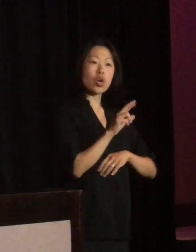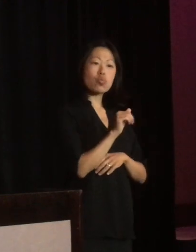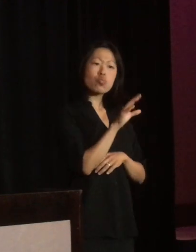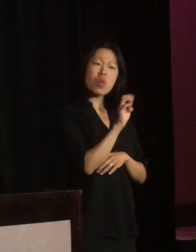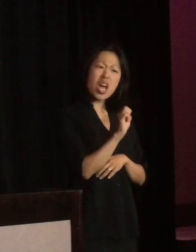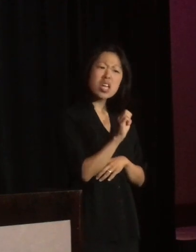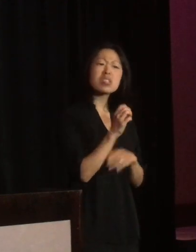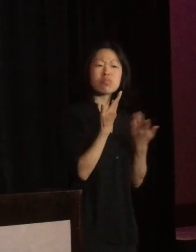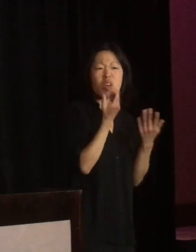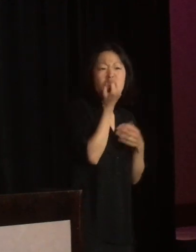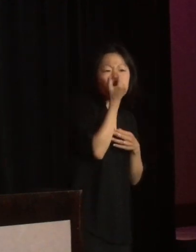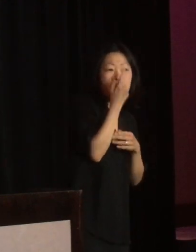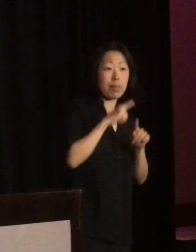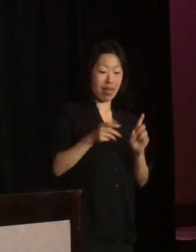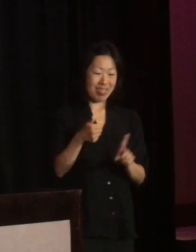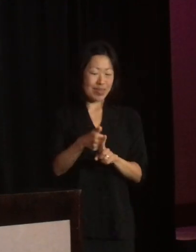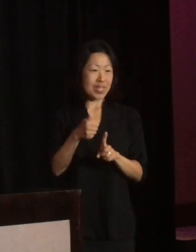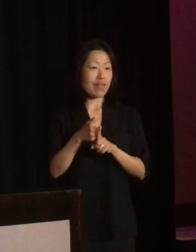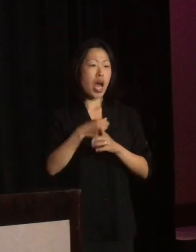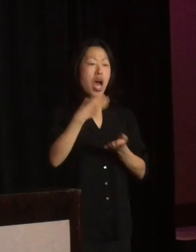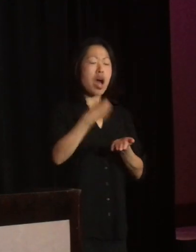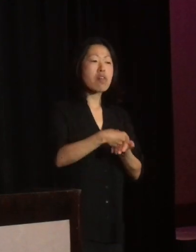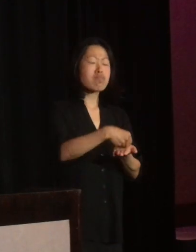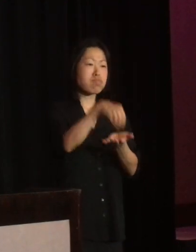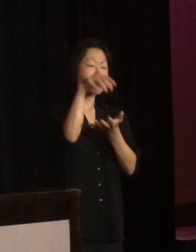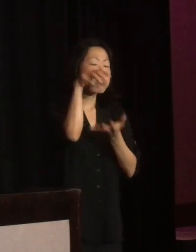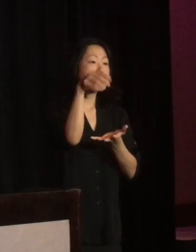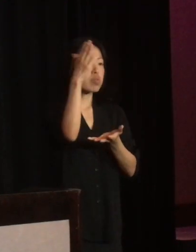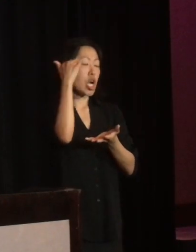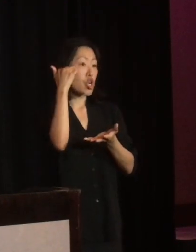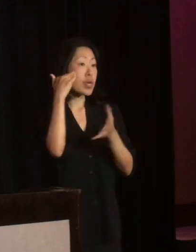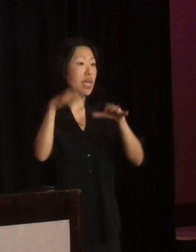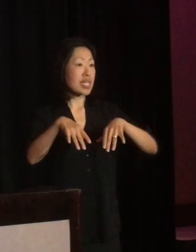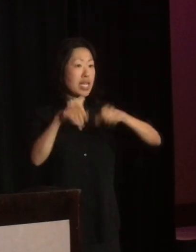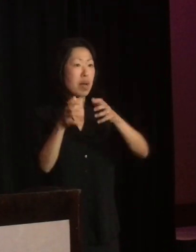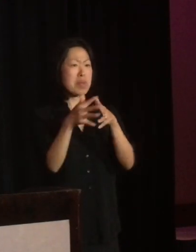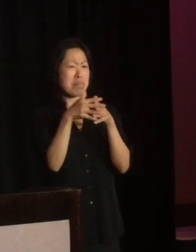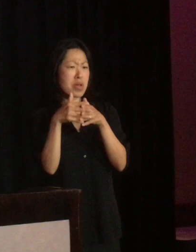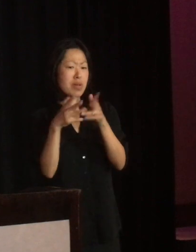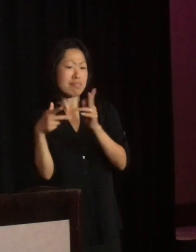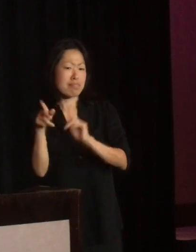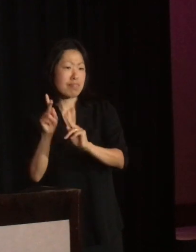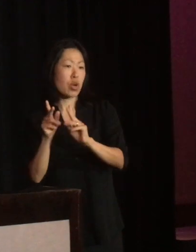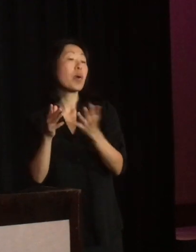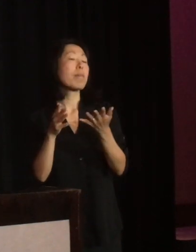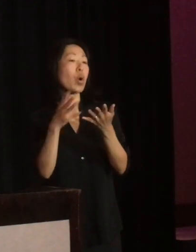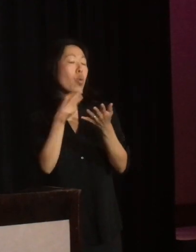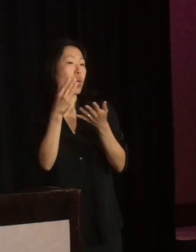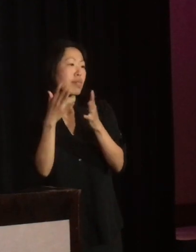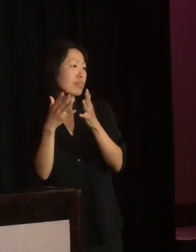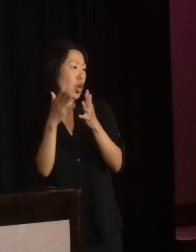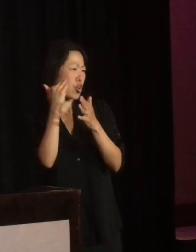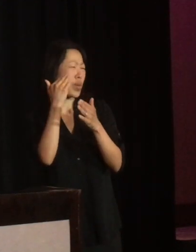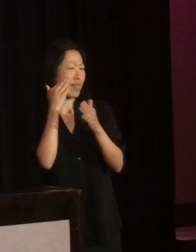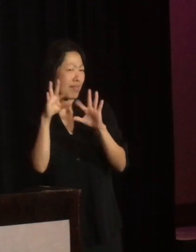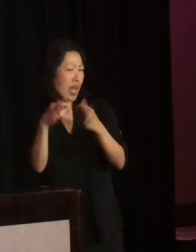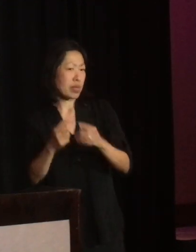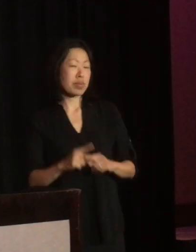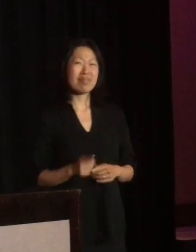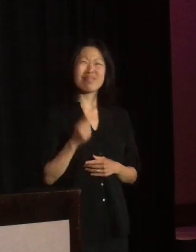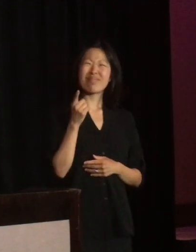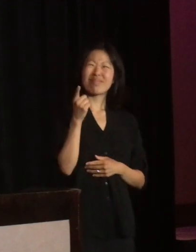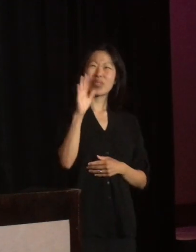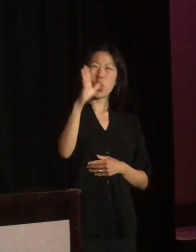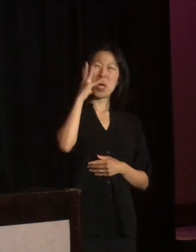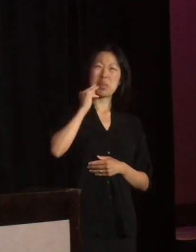from like educated, wealthy Korean American families. And for someone like me, I was like, well, I don't know that you have my experience.